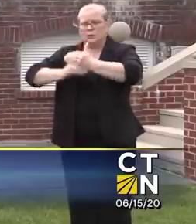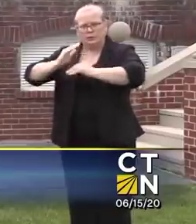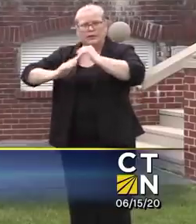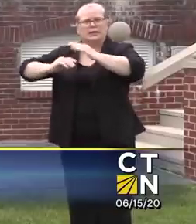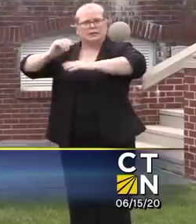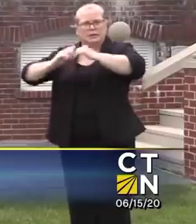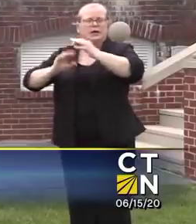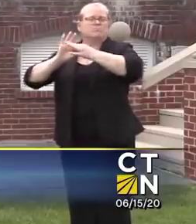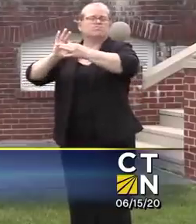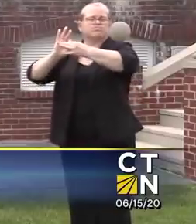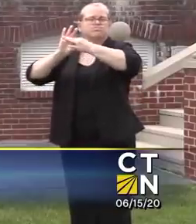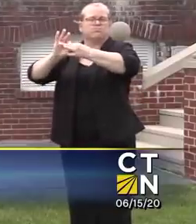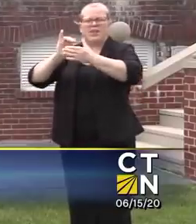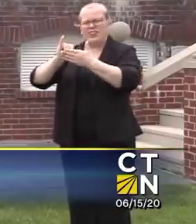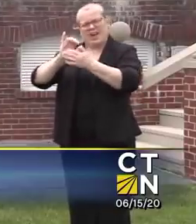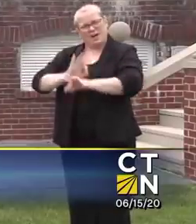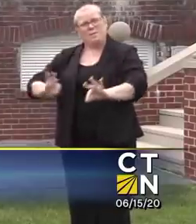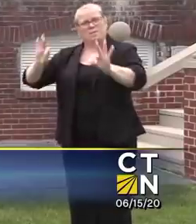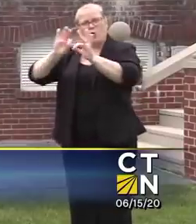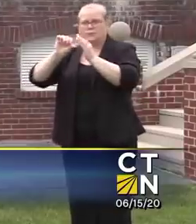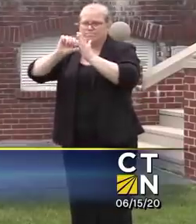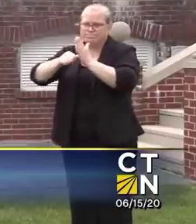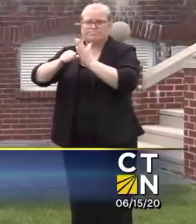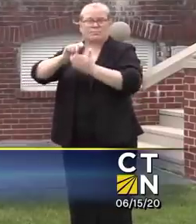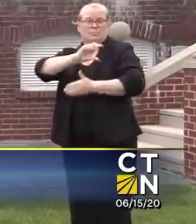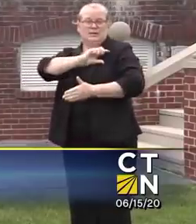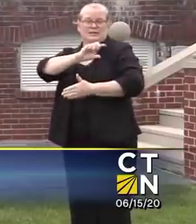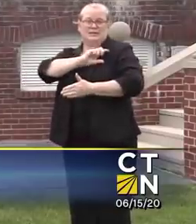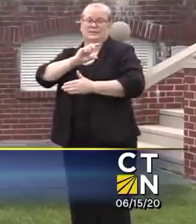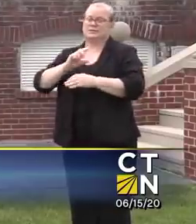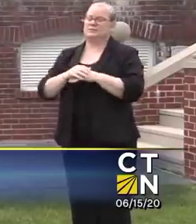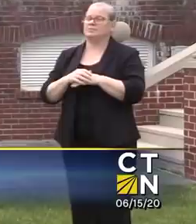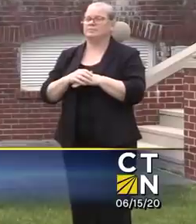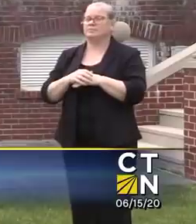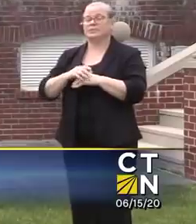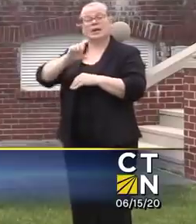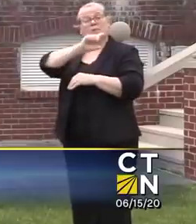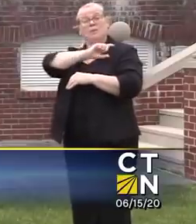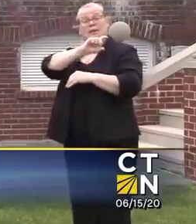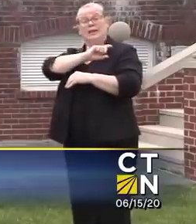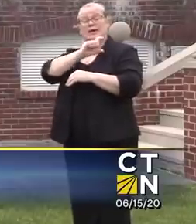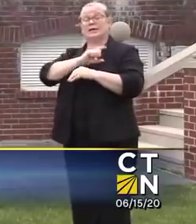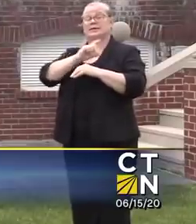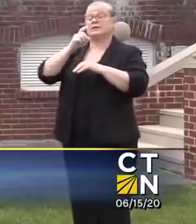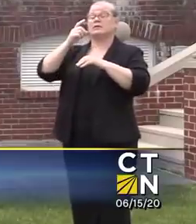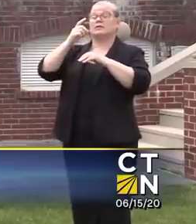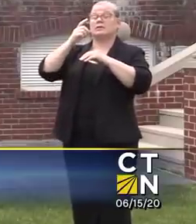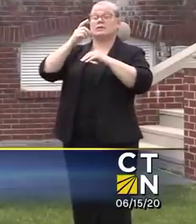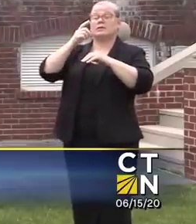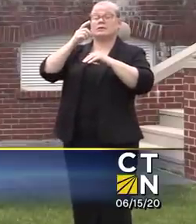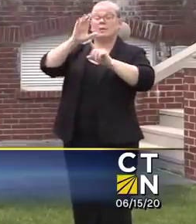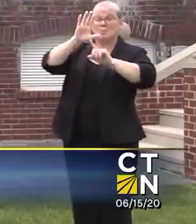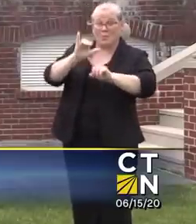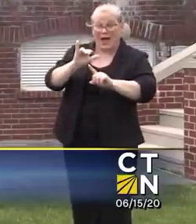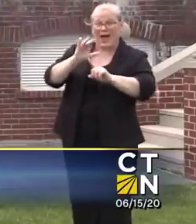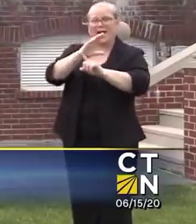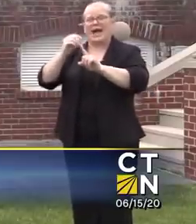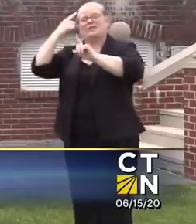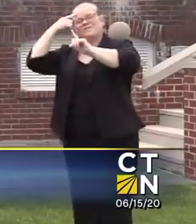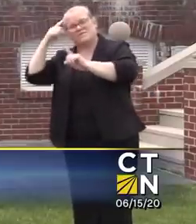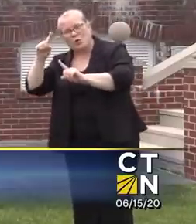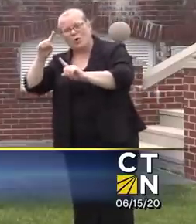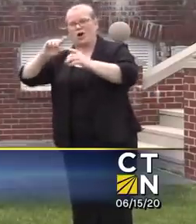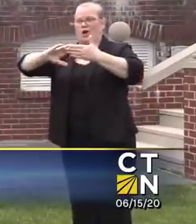about. Policing is also of, by, and for the community. And you've heard me say this before, but say it